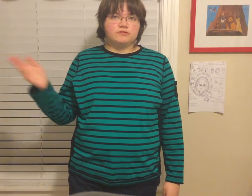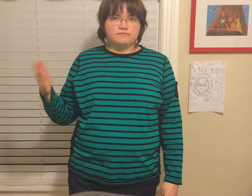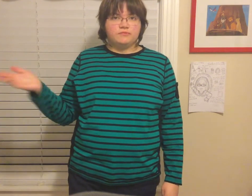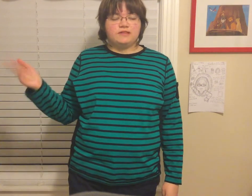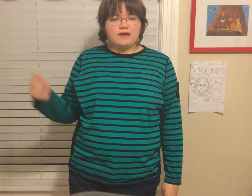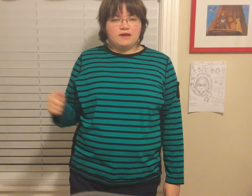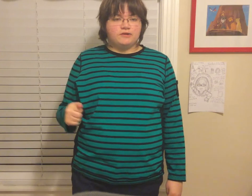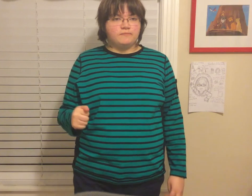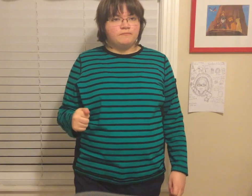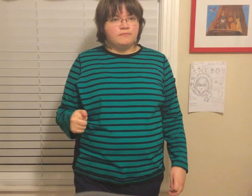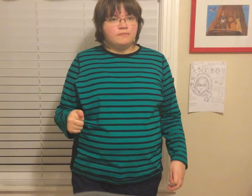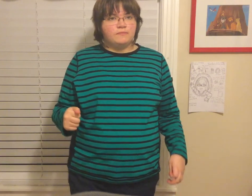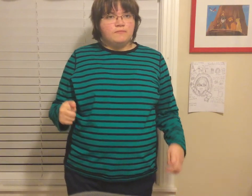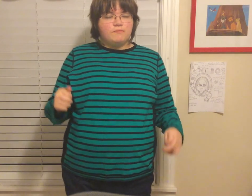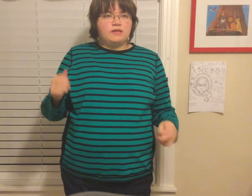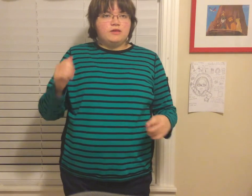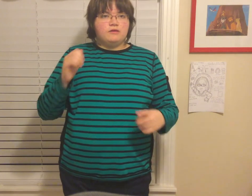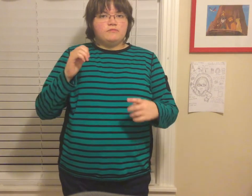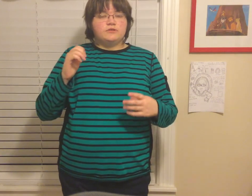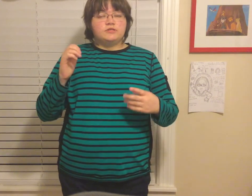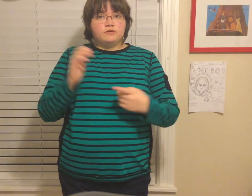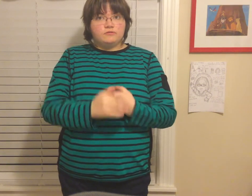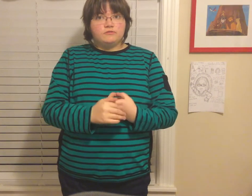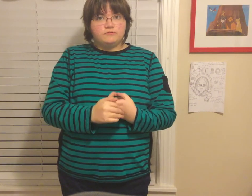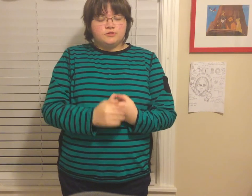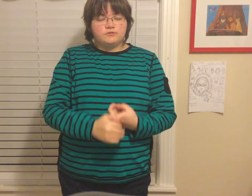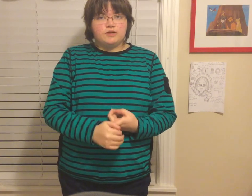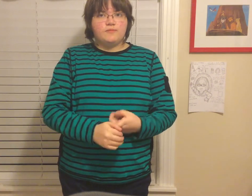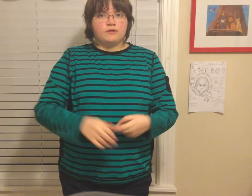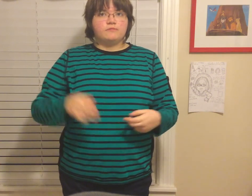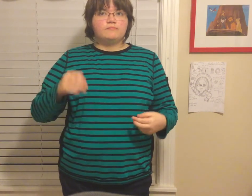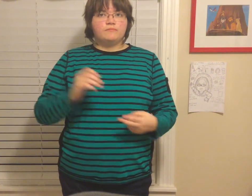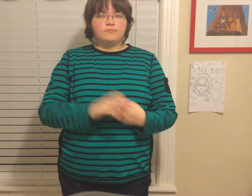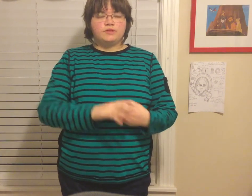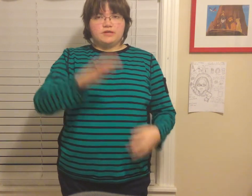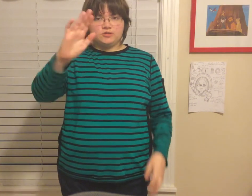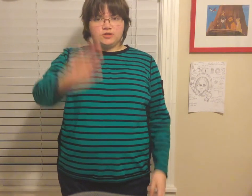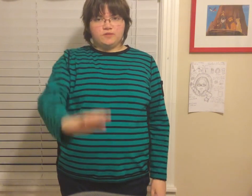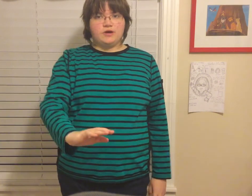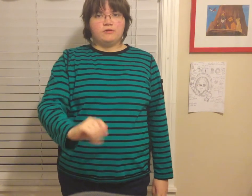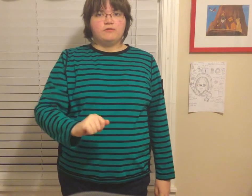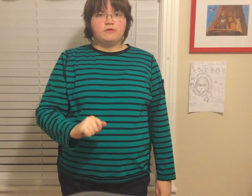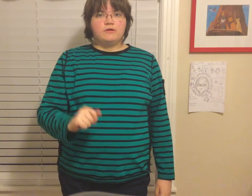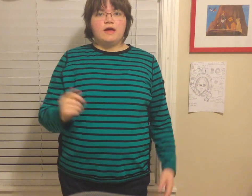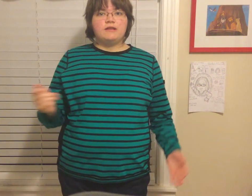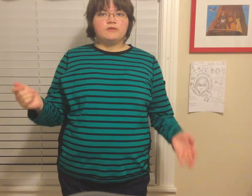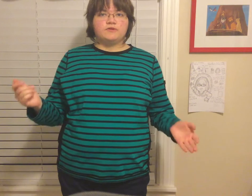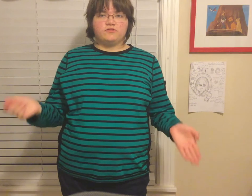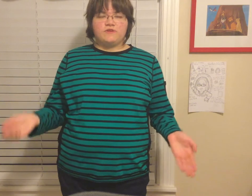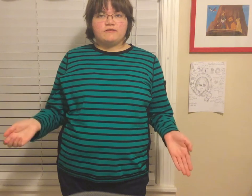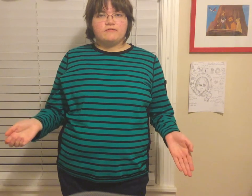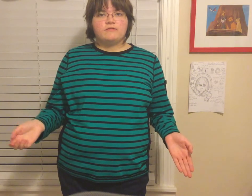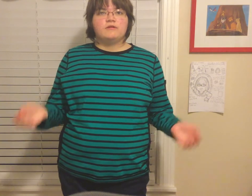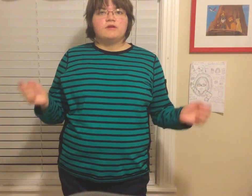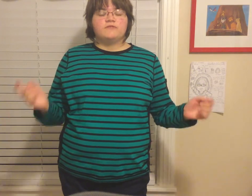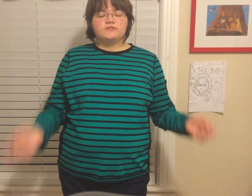to get that character. Mainly, she's created the model, put the texture onto the model, and done special effects. And for